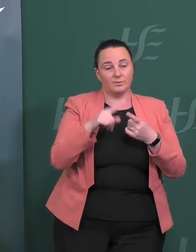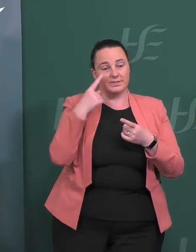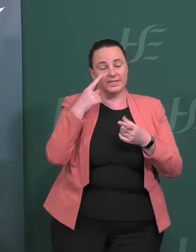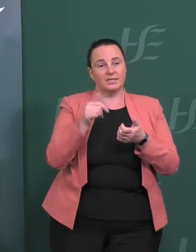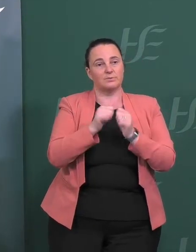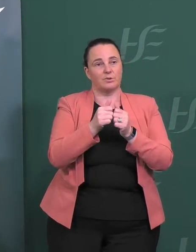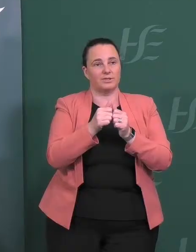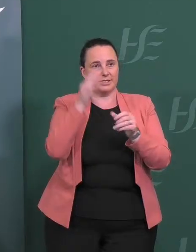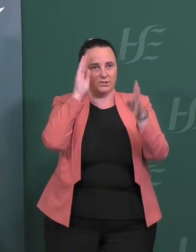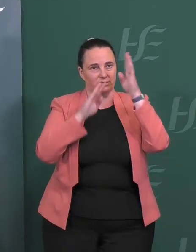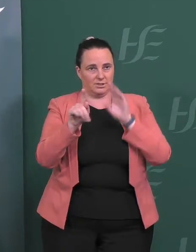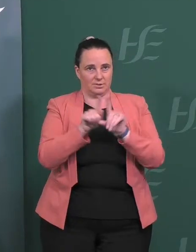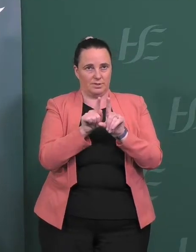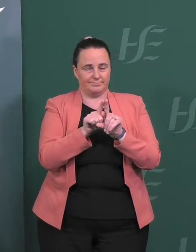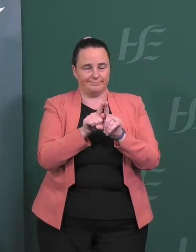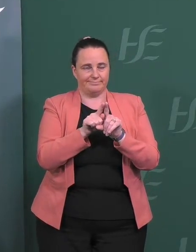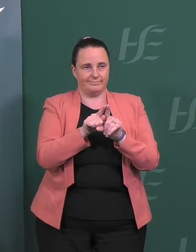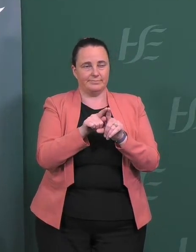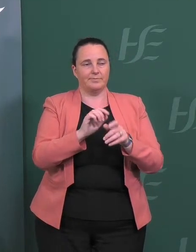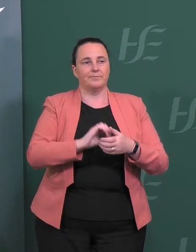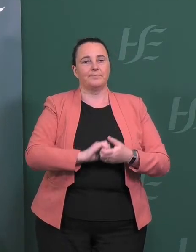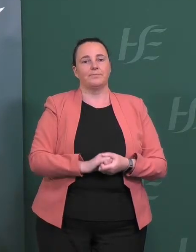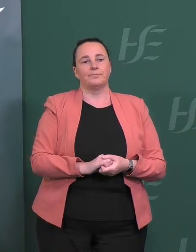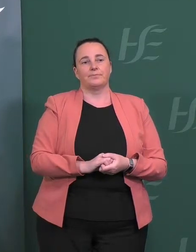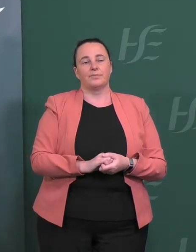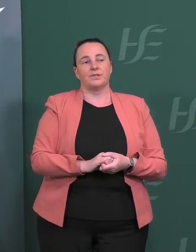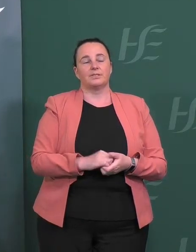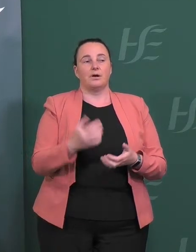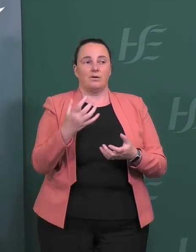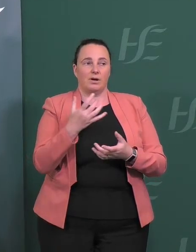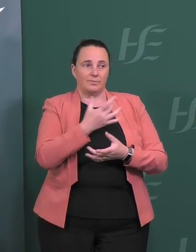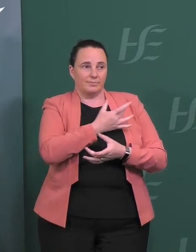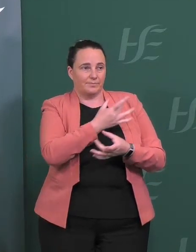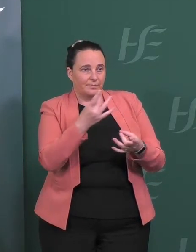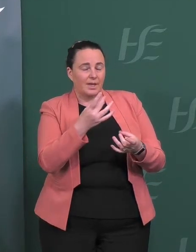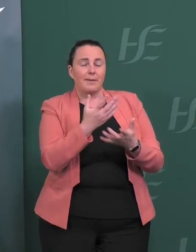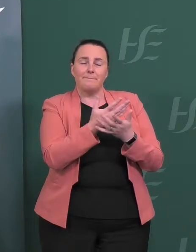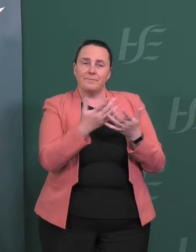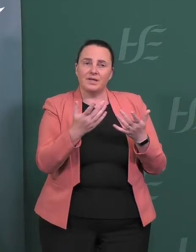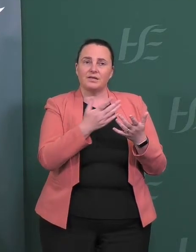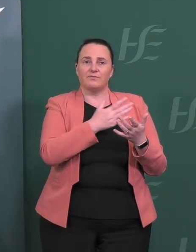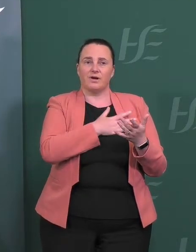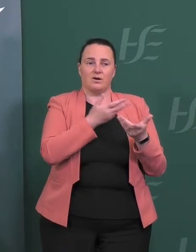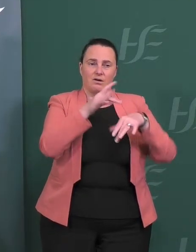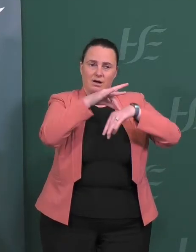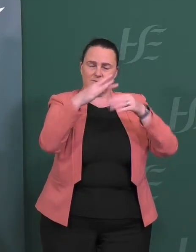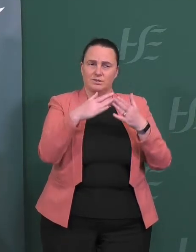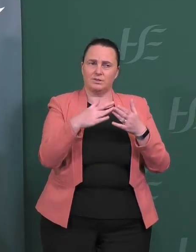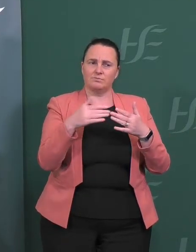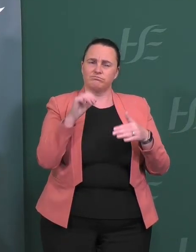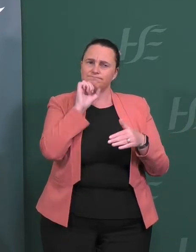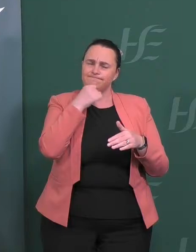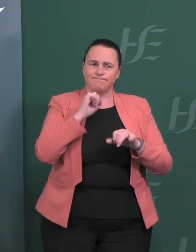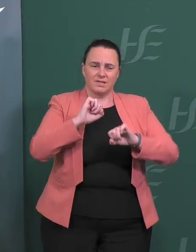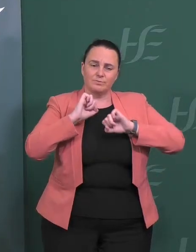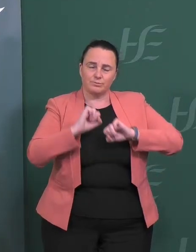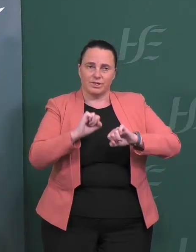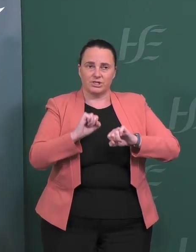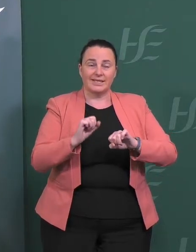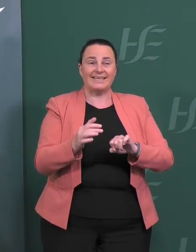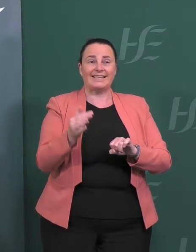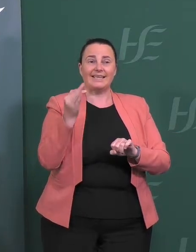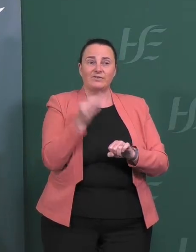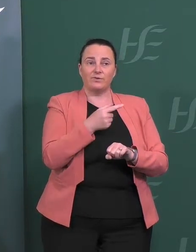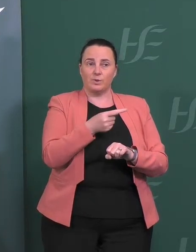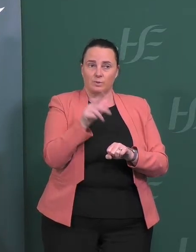forward. And so again, I do make the call to everybody that many of our hospitals are under very significant pressure. If you